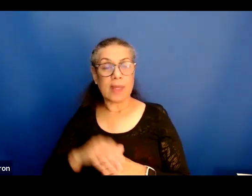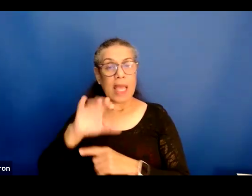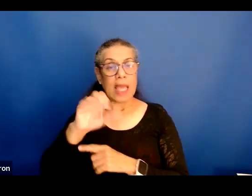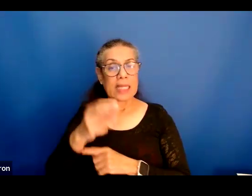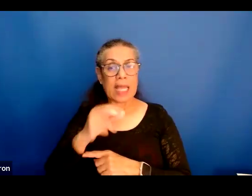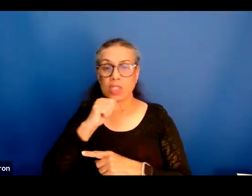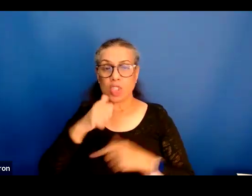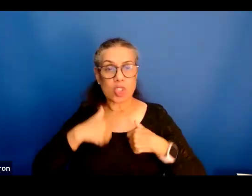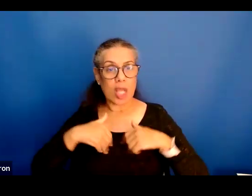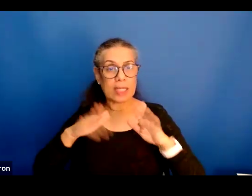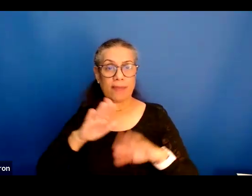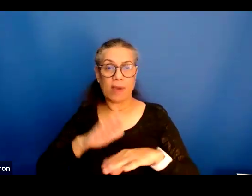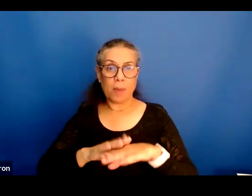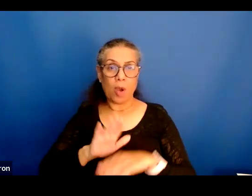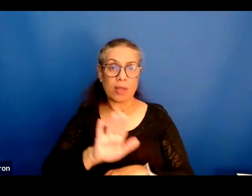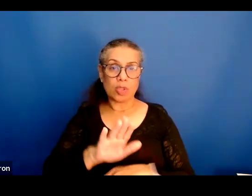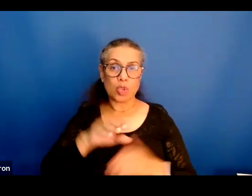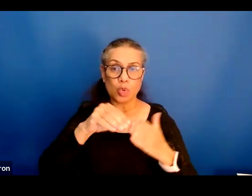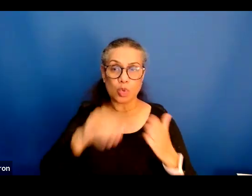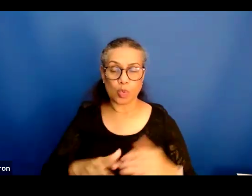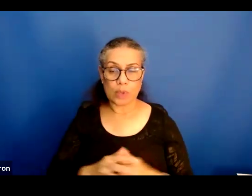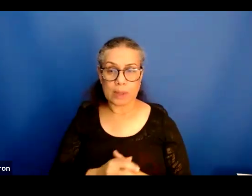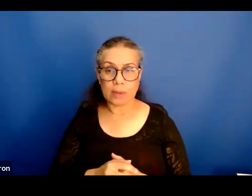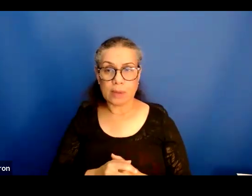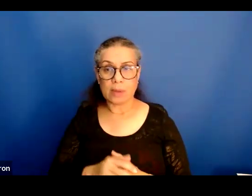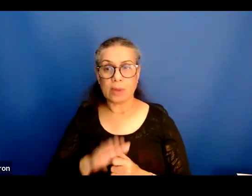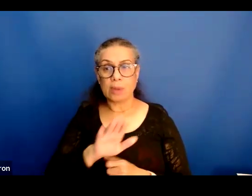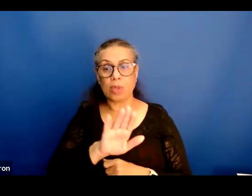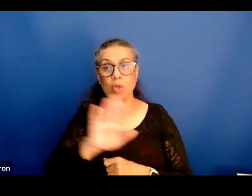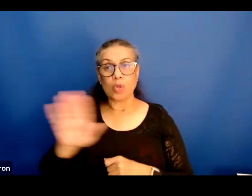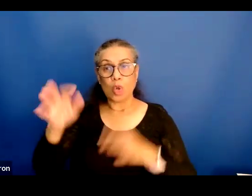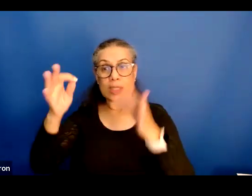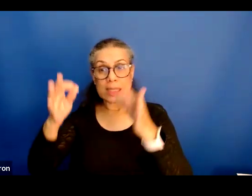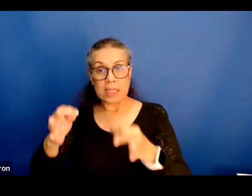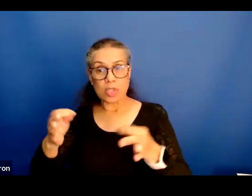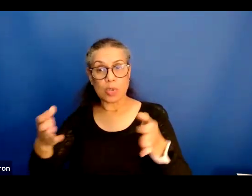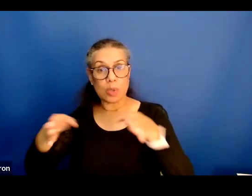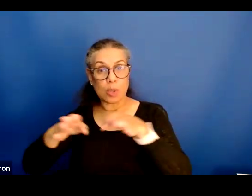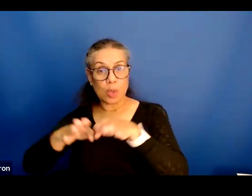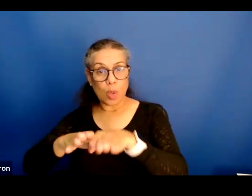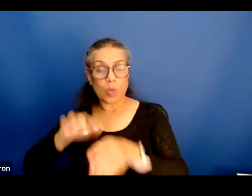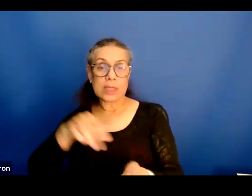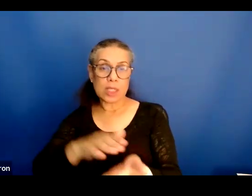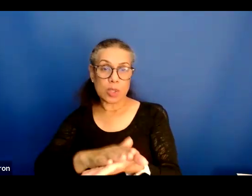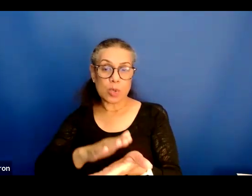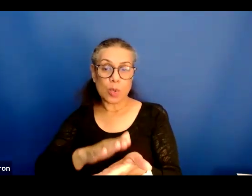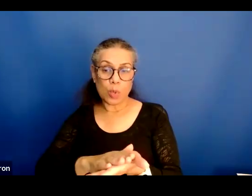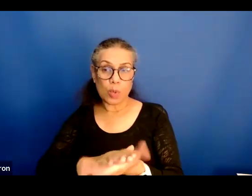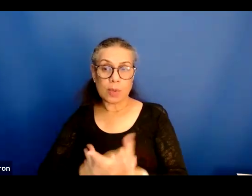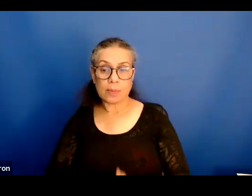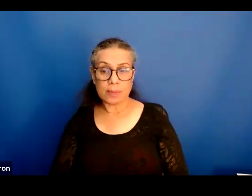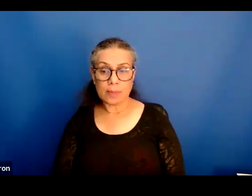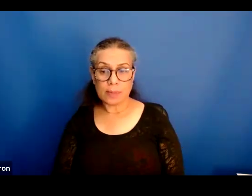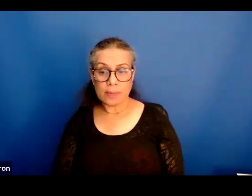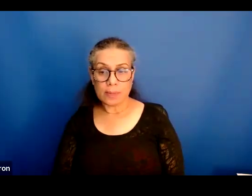beyond control. So to them, the decision to close CASH is incomprehensible. Close this school. Why not close